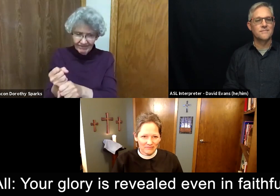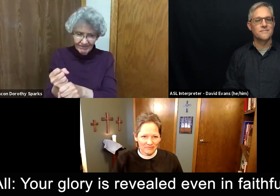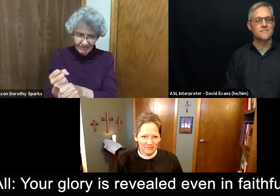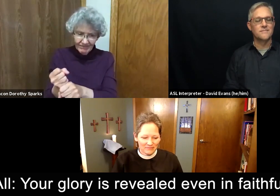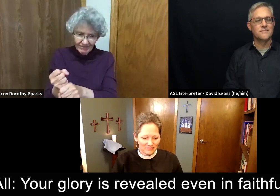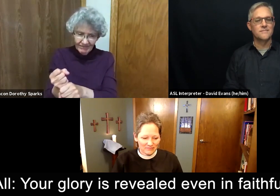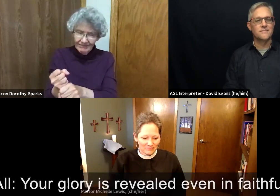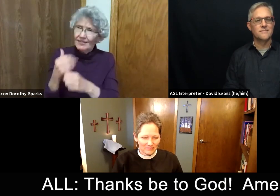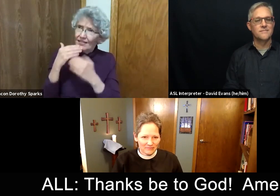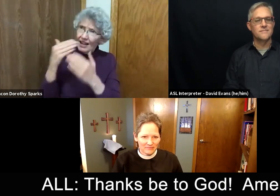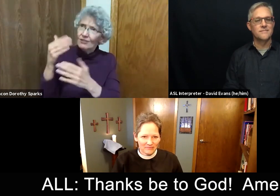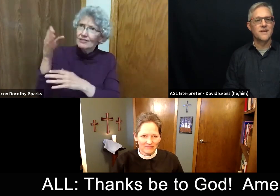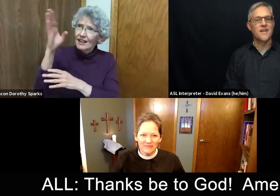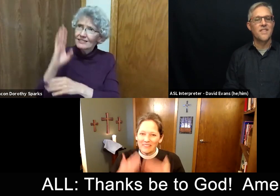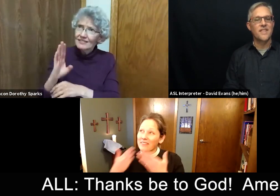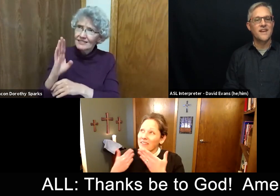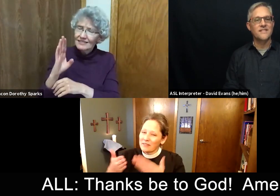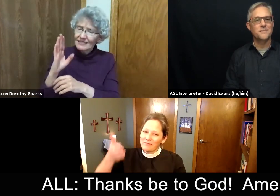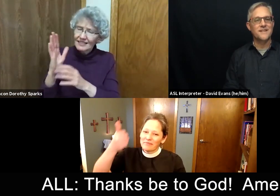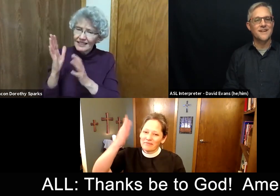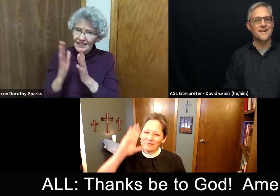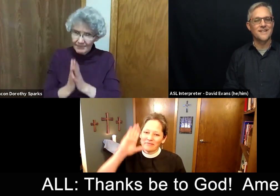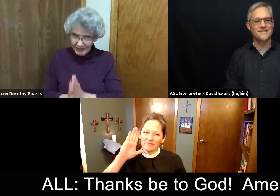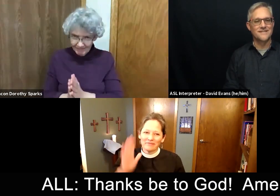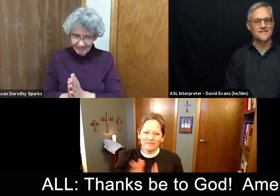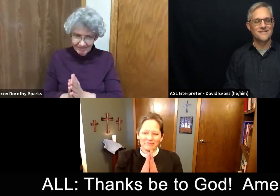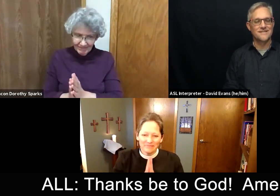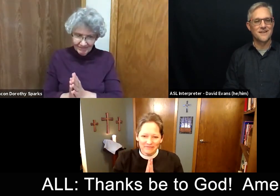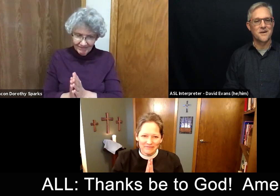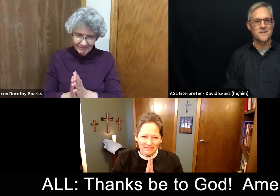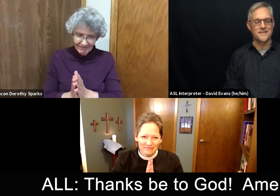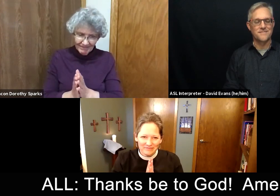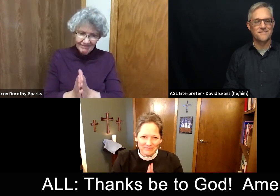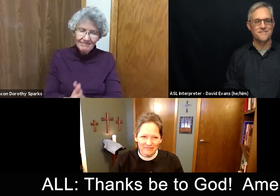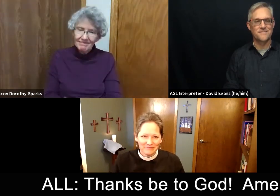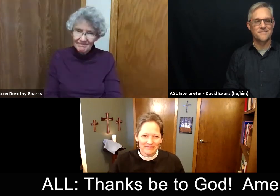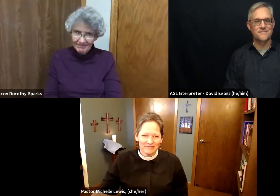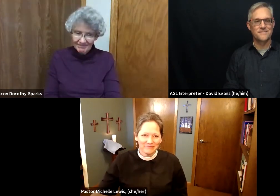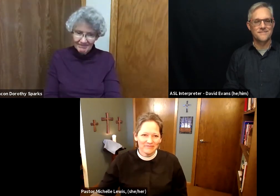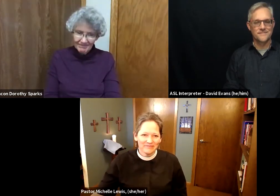Thanks be to God. Amen.